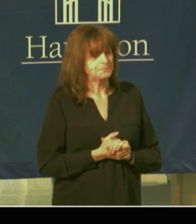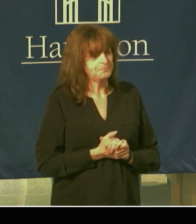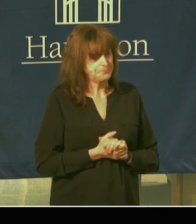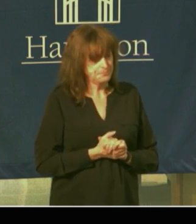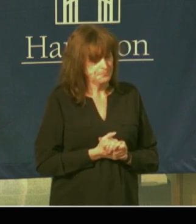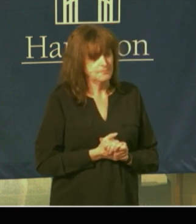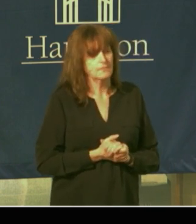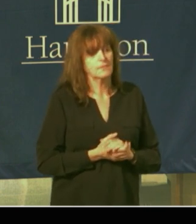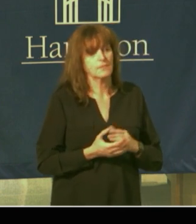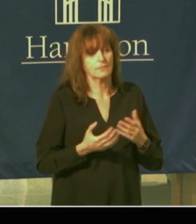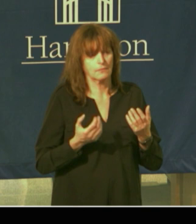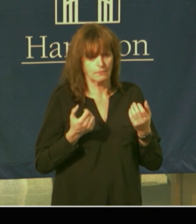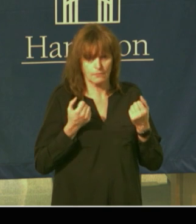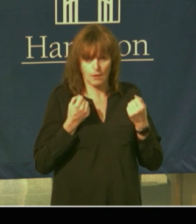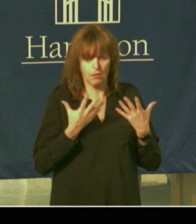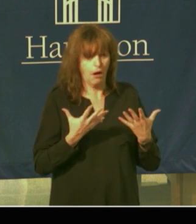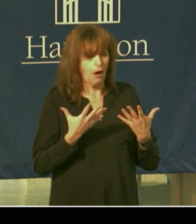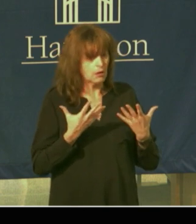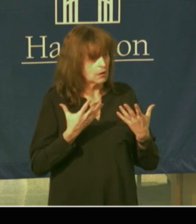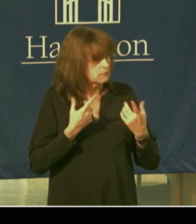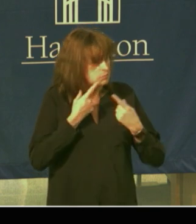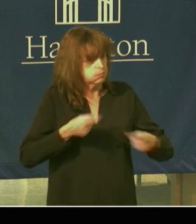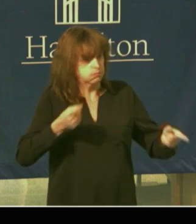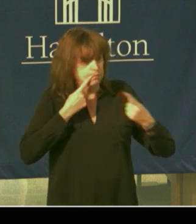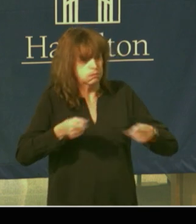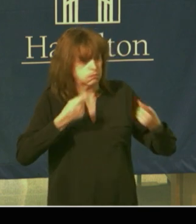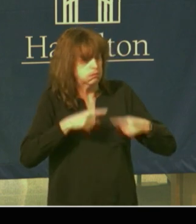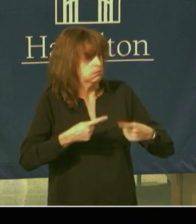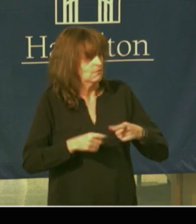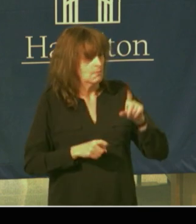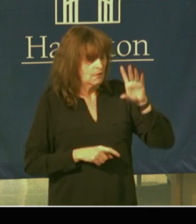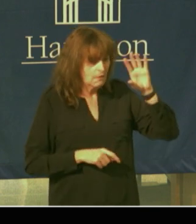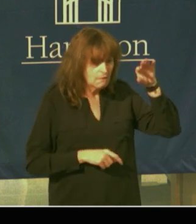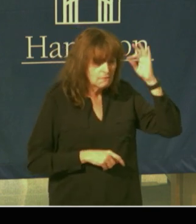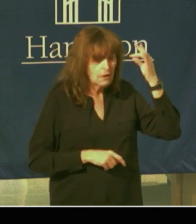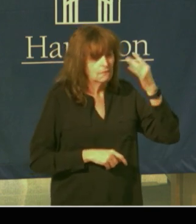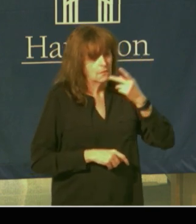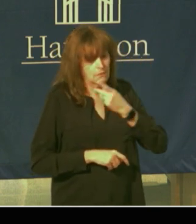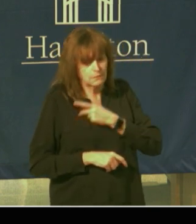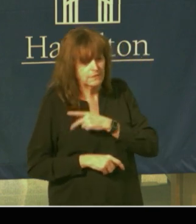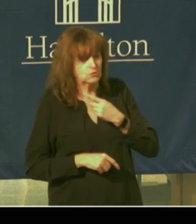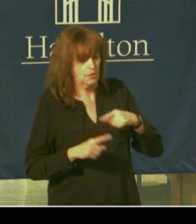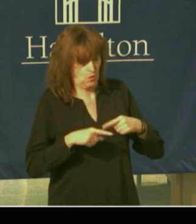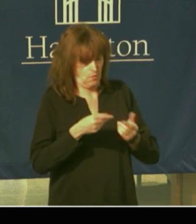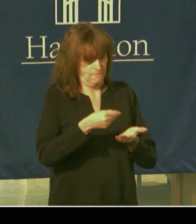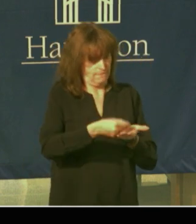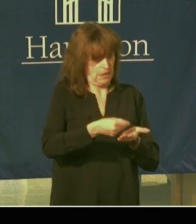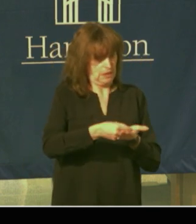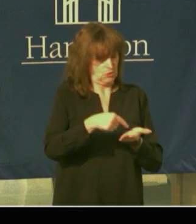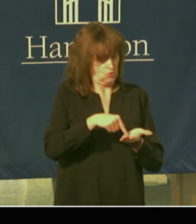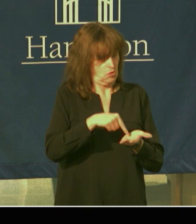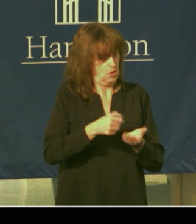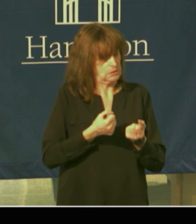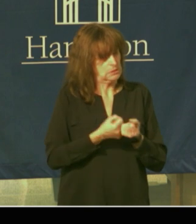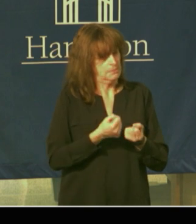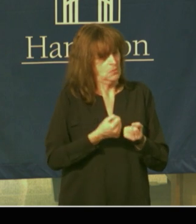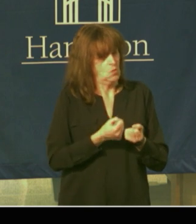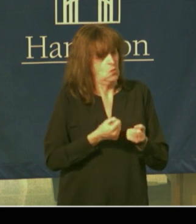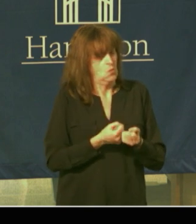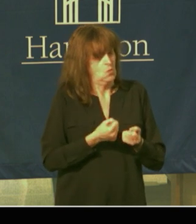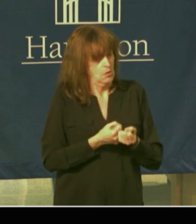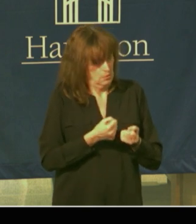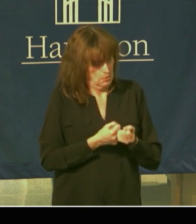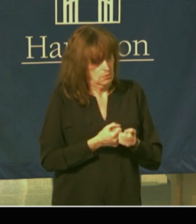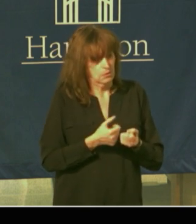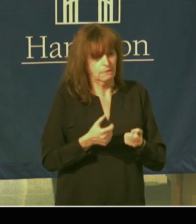days. Can you speak to the city's involvement and how you've been in contact with the upper levels of government most recently?